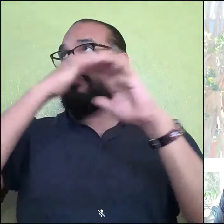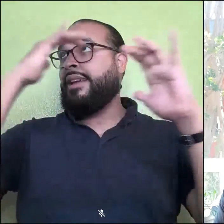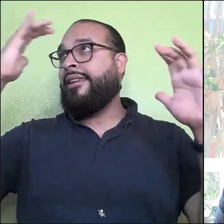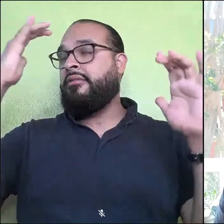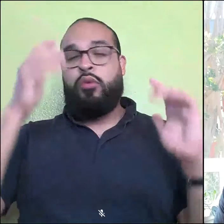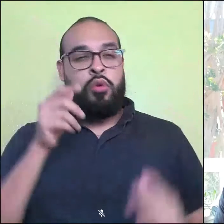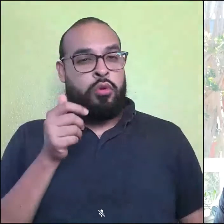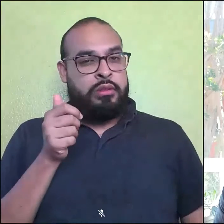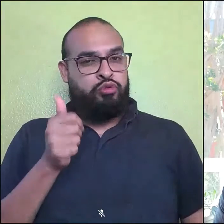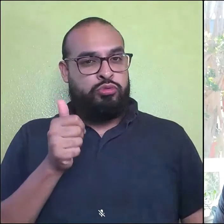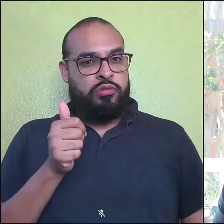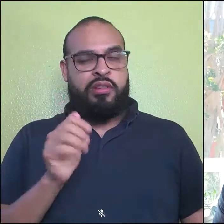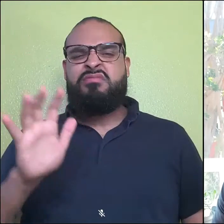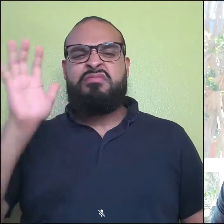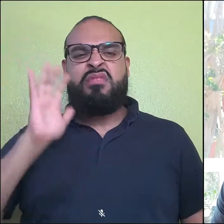child.